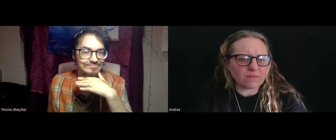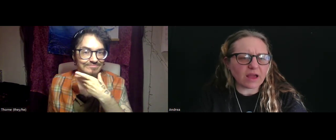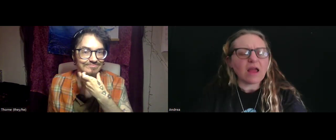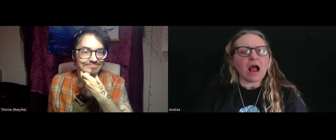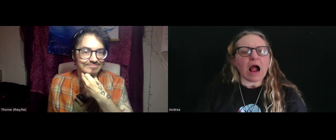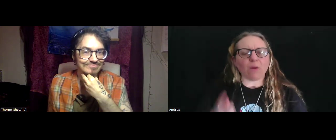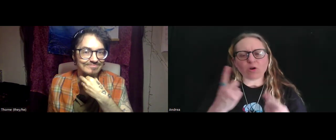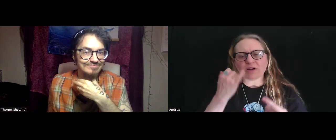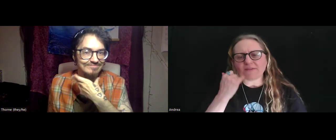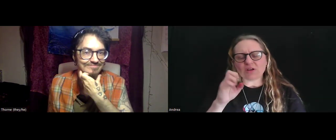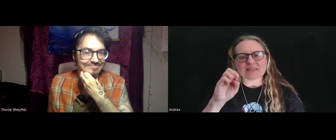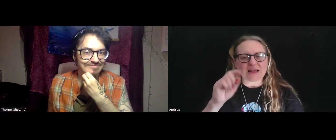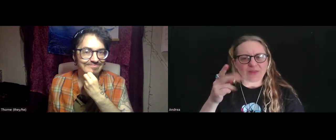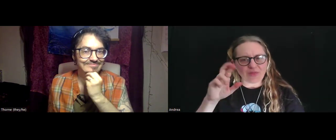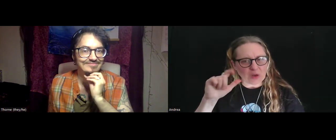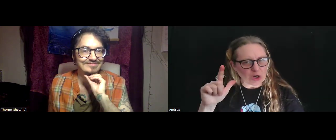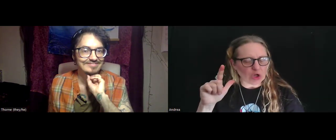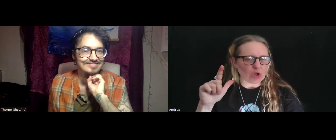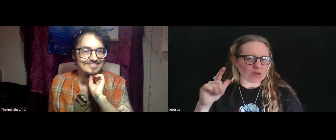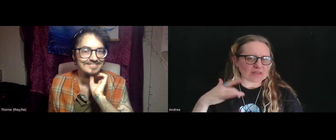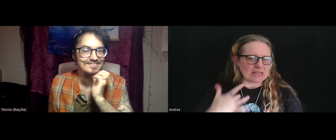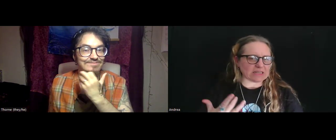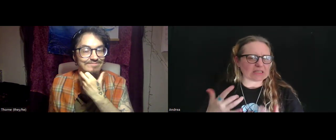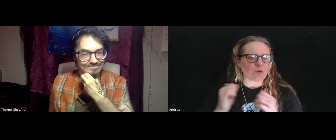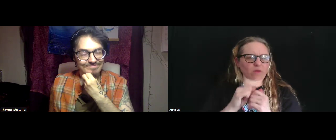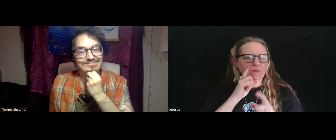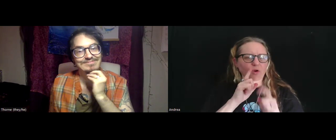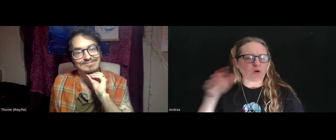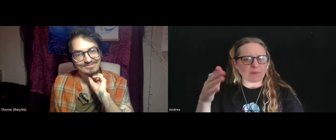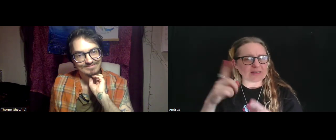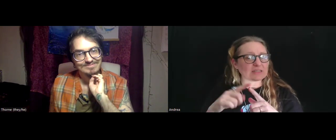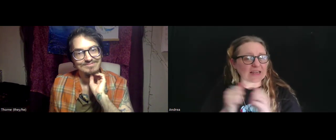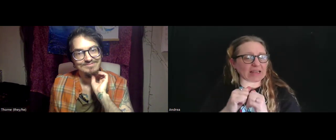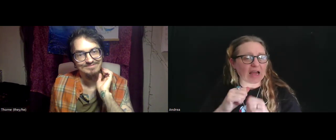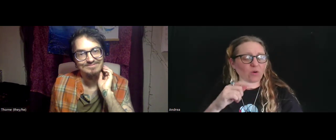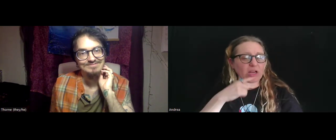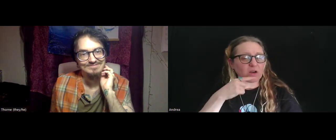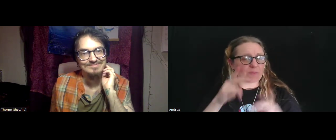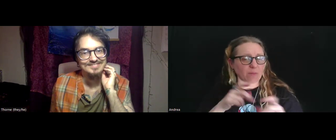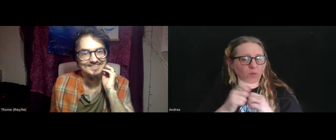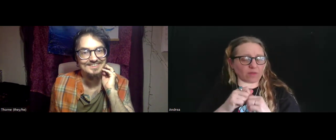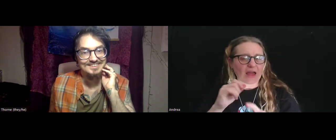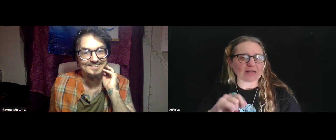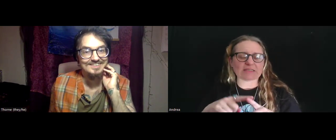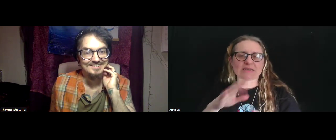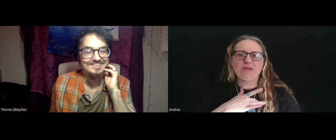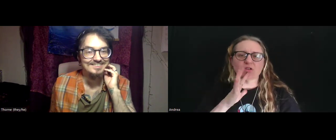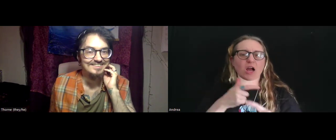yeah. I wonder if there's an ethereal tendency with the Mercury and Pisces. Like I know hearing people with that tend to talk